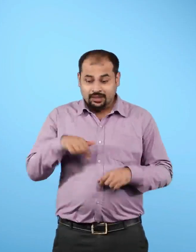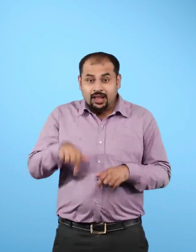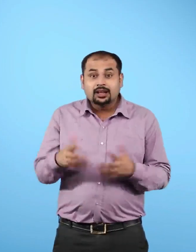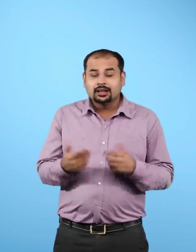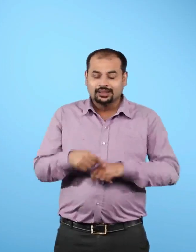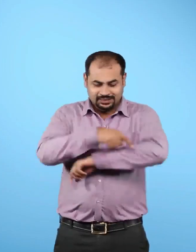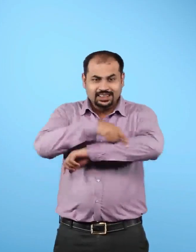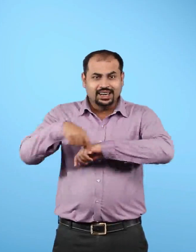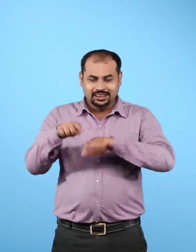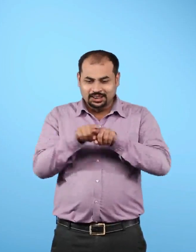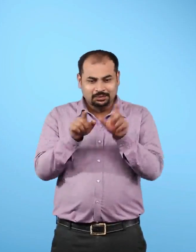Measure it using a scale.